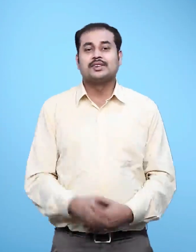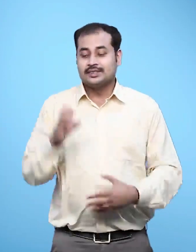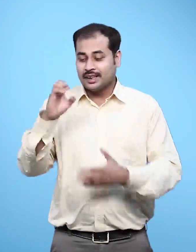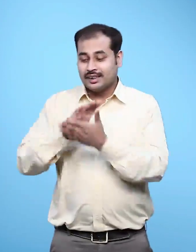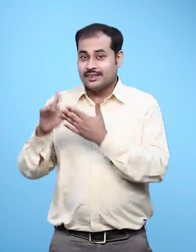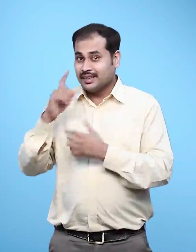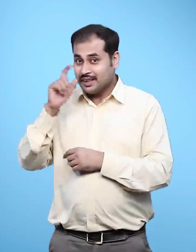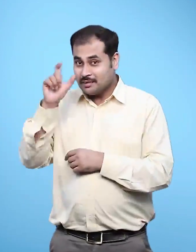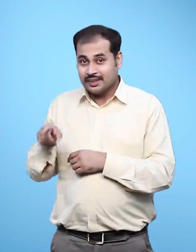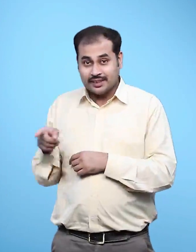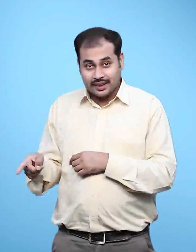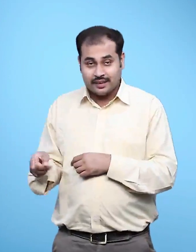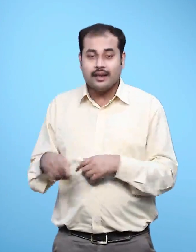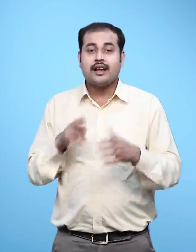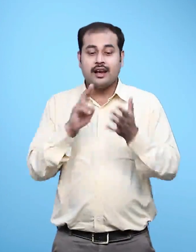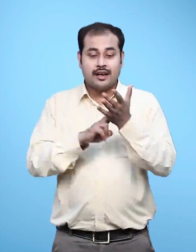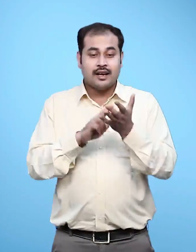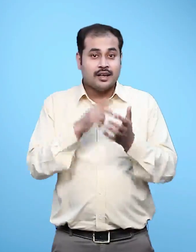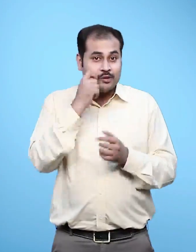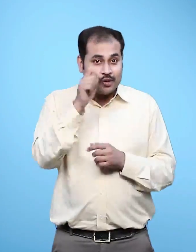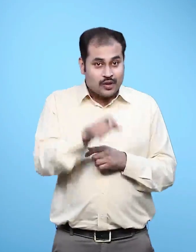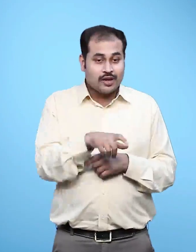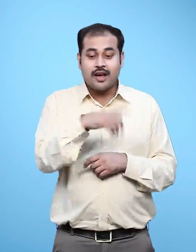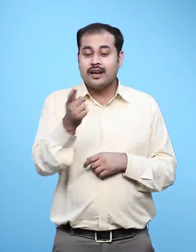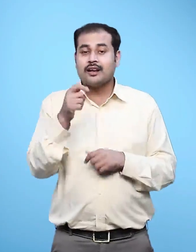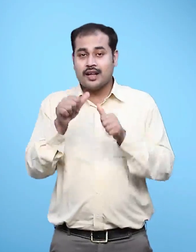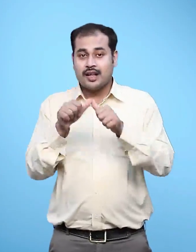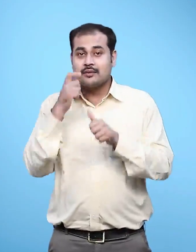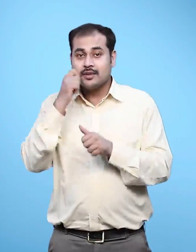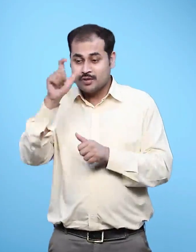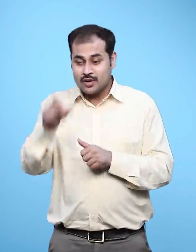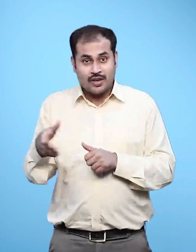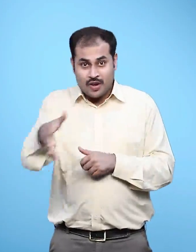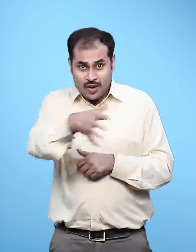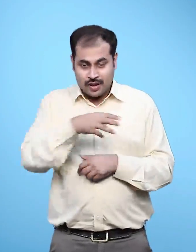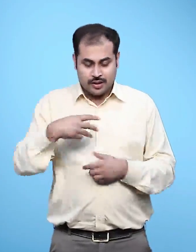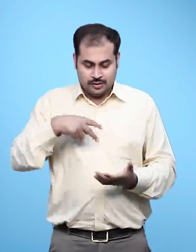Chaitra, Nazeem and Anish are standing behind the counter of the lemon drink shop.